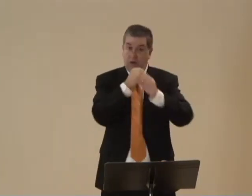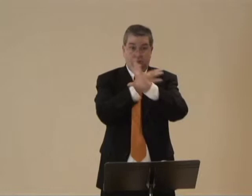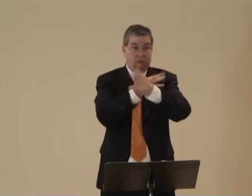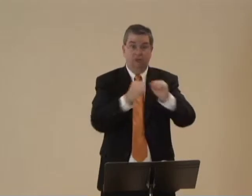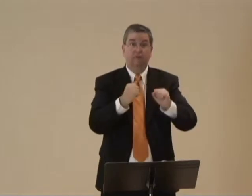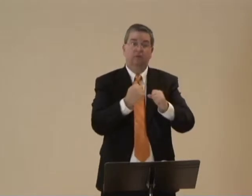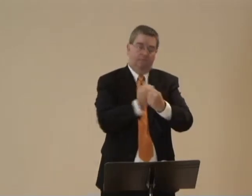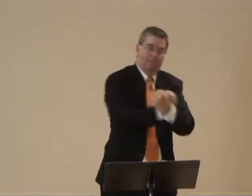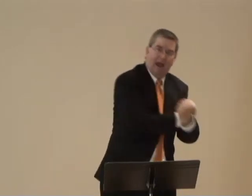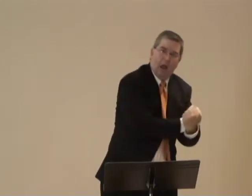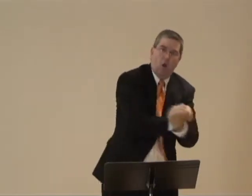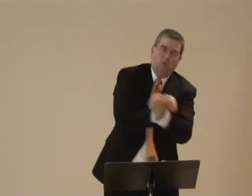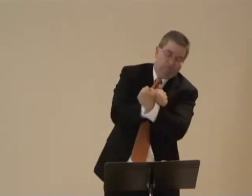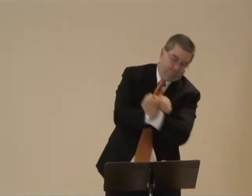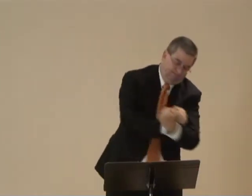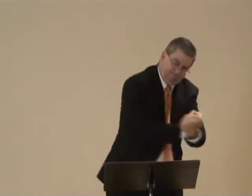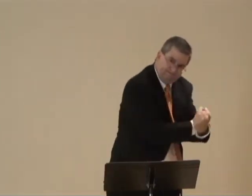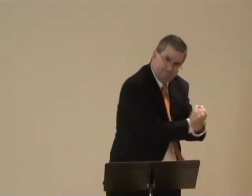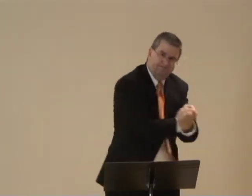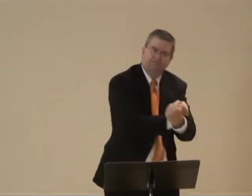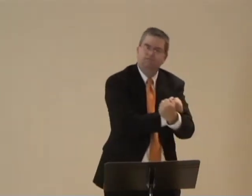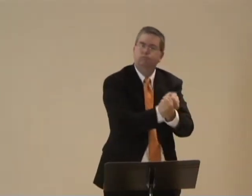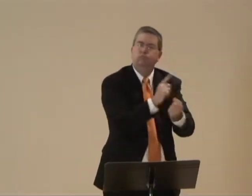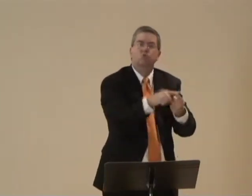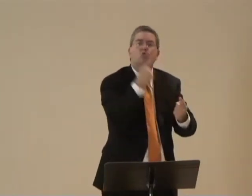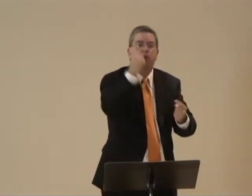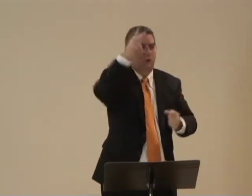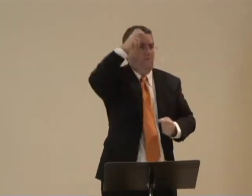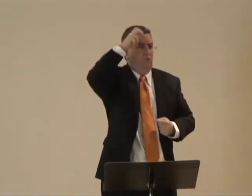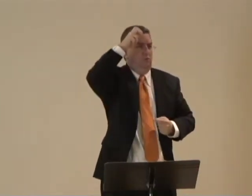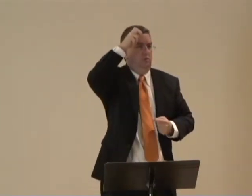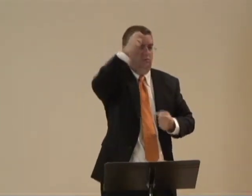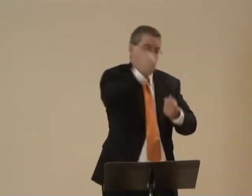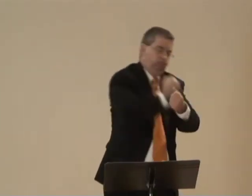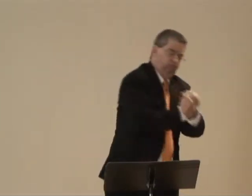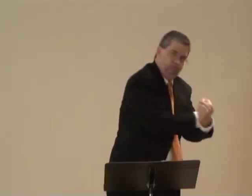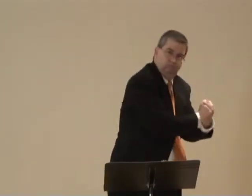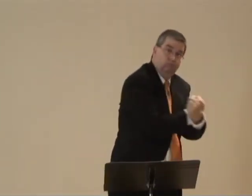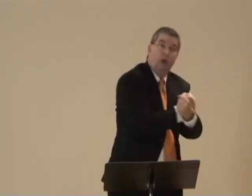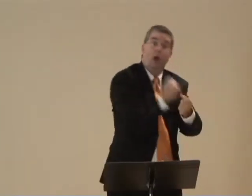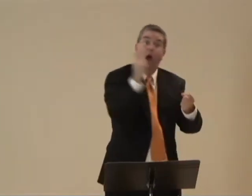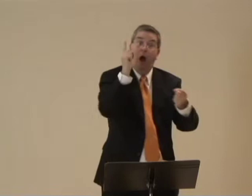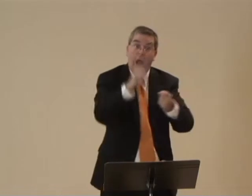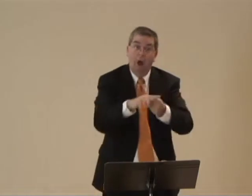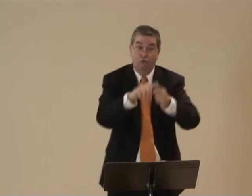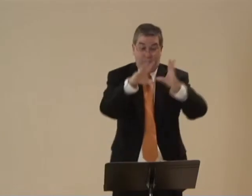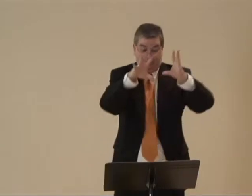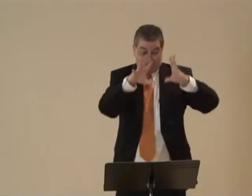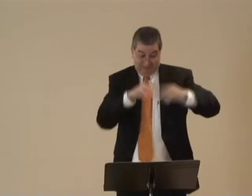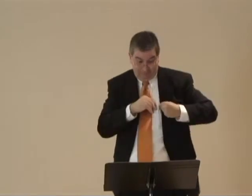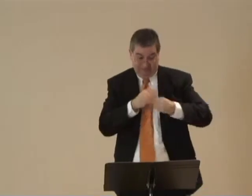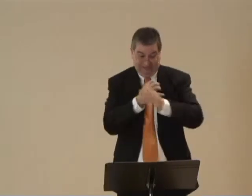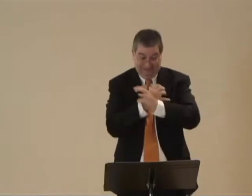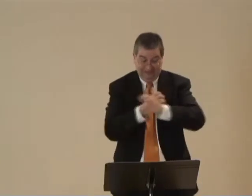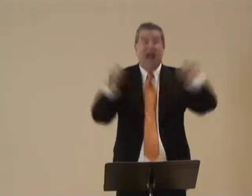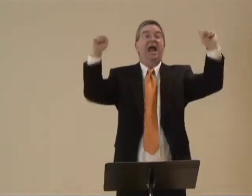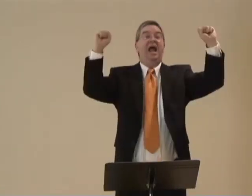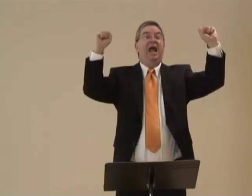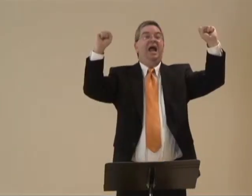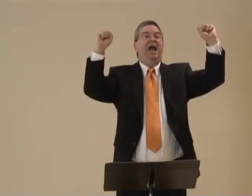And you know, people of this world that are not saved yet, they really are in bondage to Satan until they